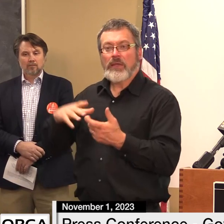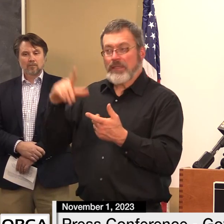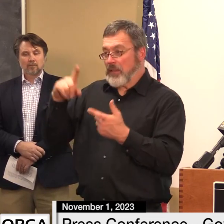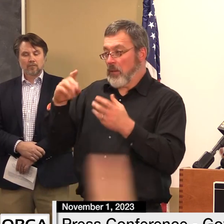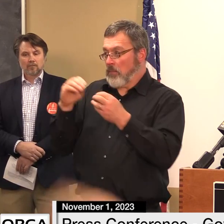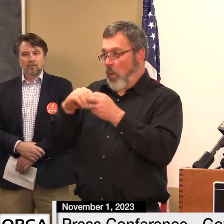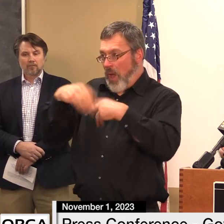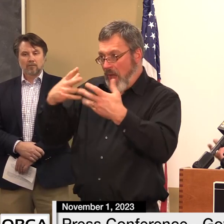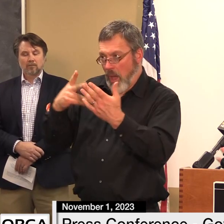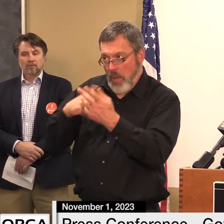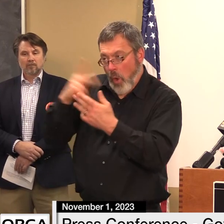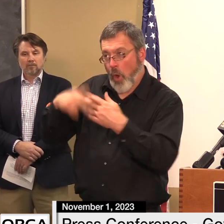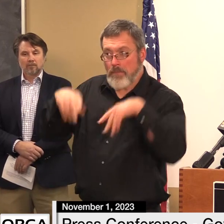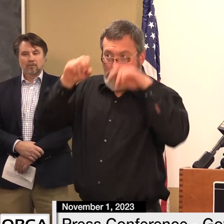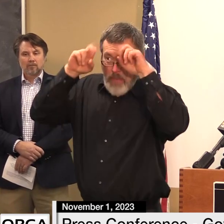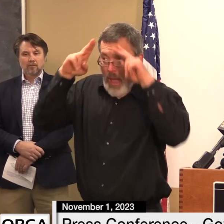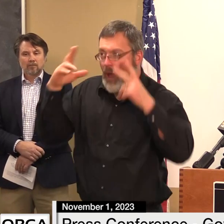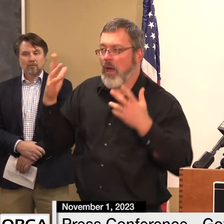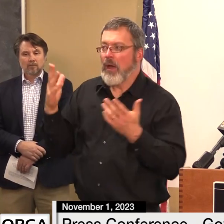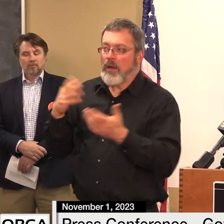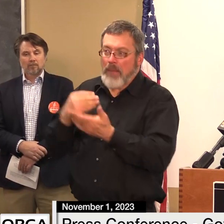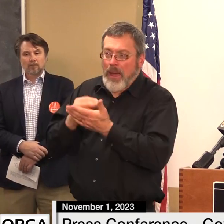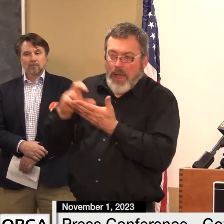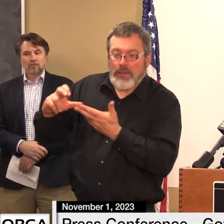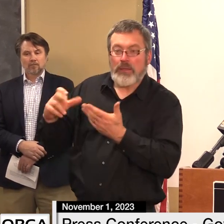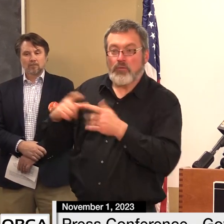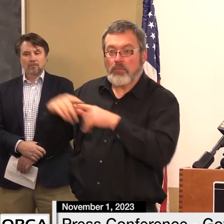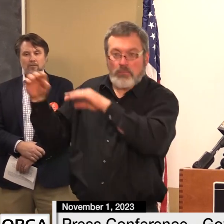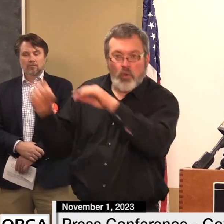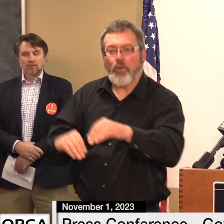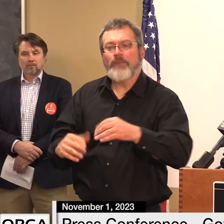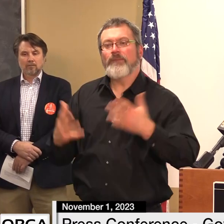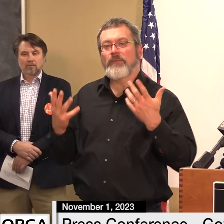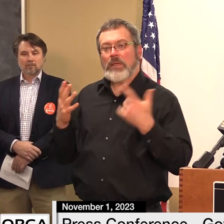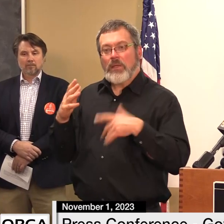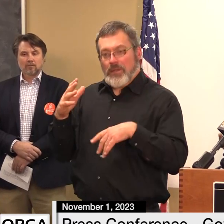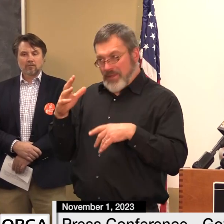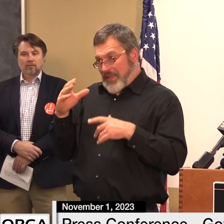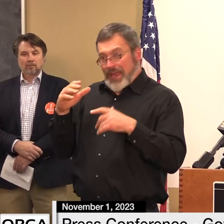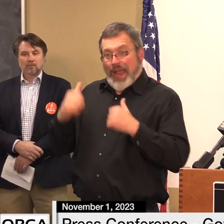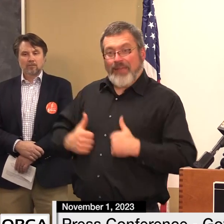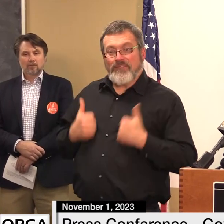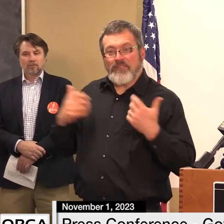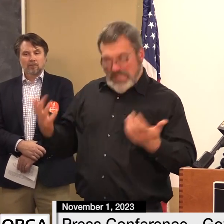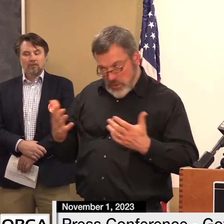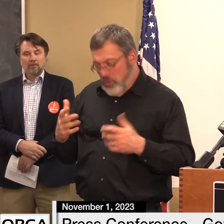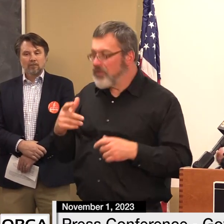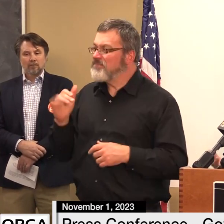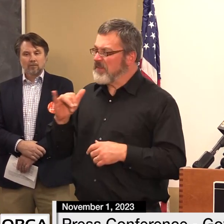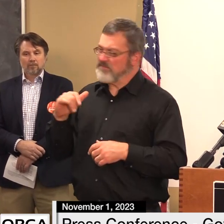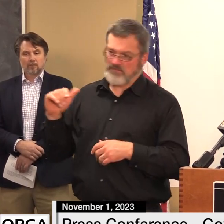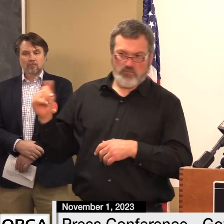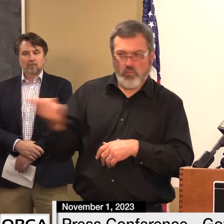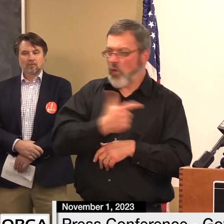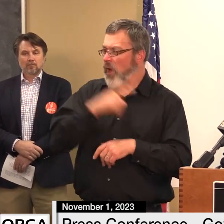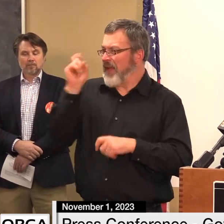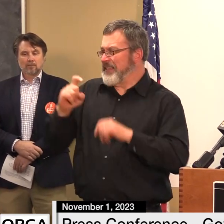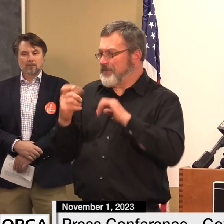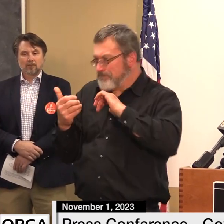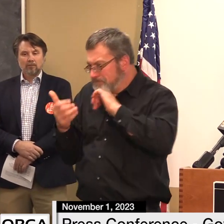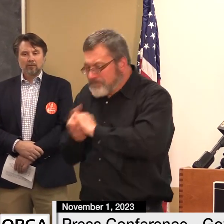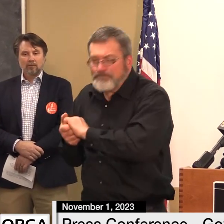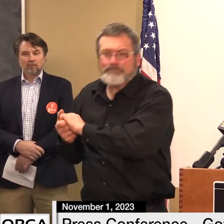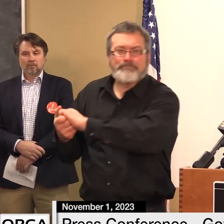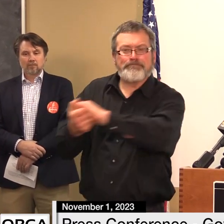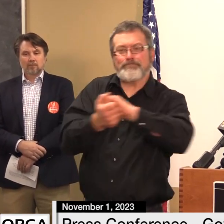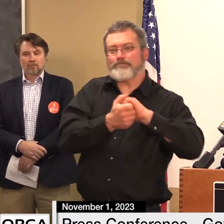people to come. But we're going to need all of those pieces to work together, housing and trying to,